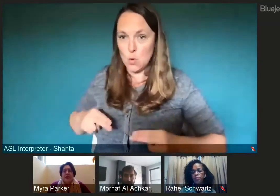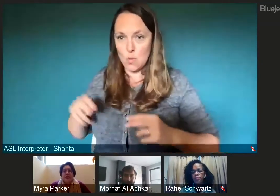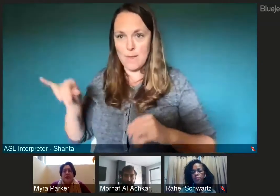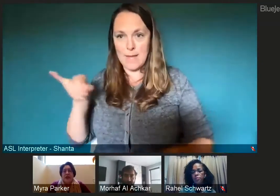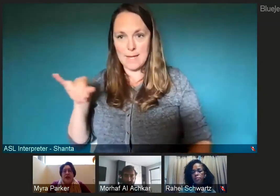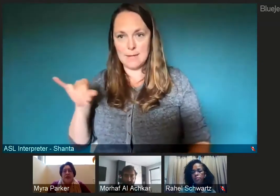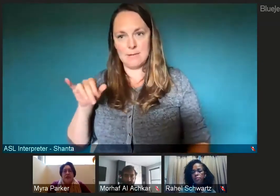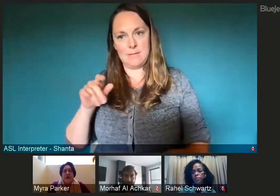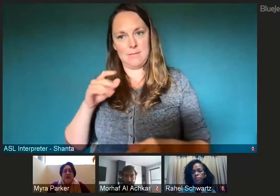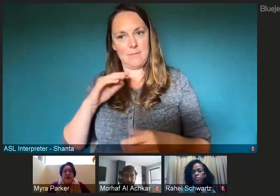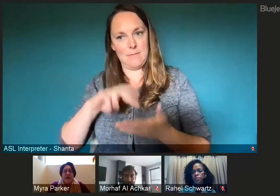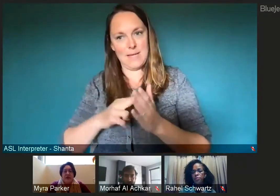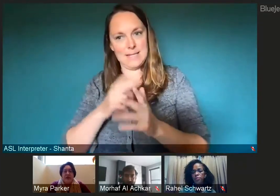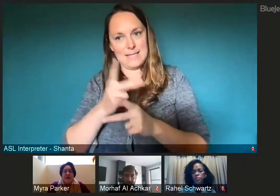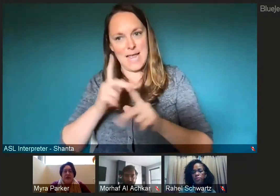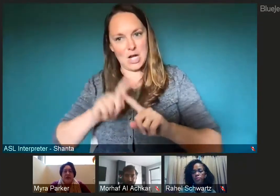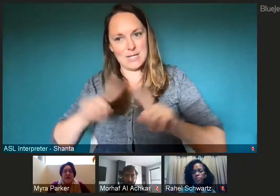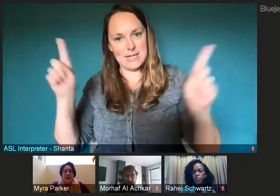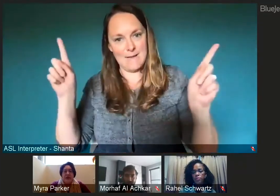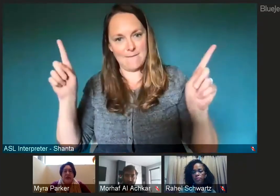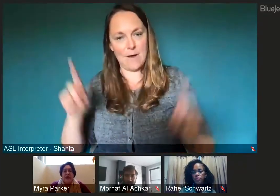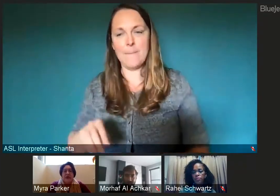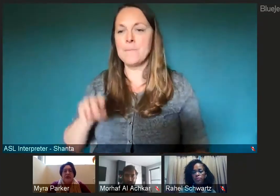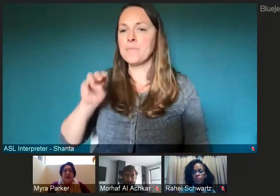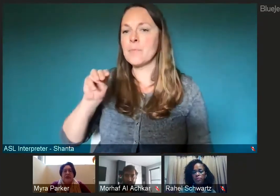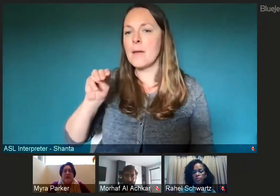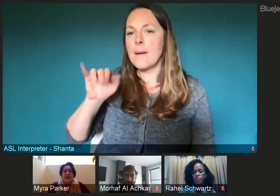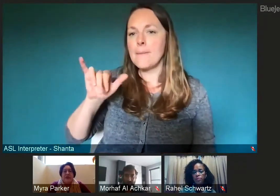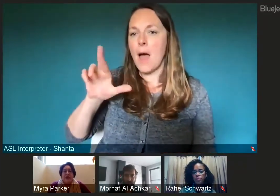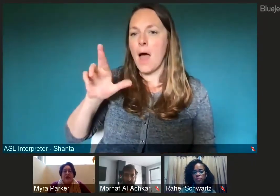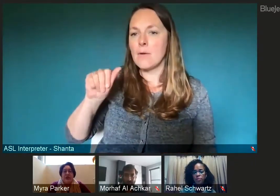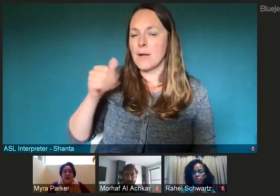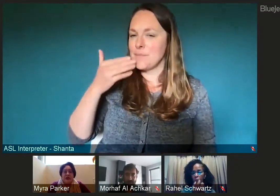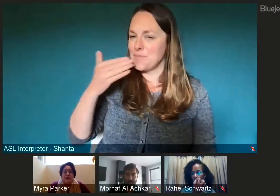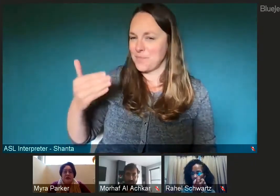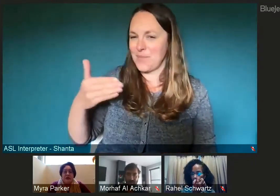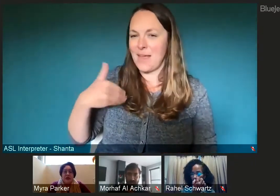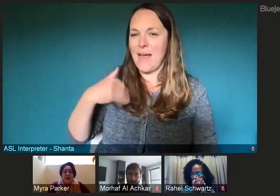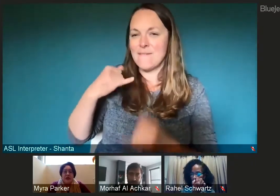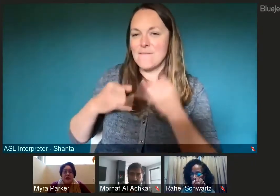So much. And I have one final question for Lua. You mentioned some of the